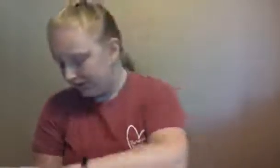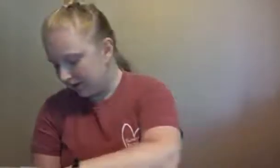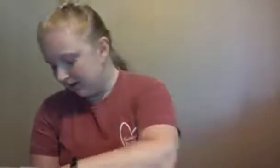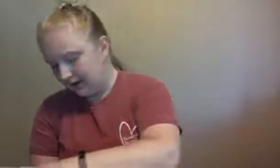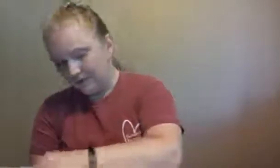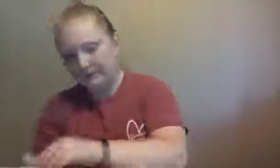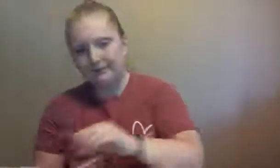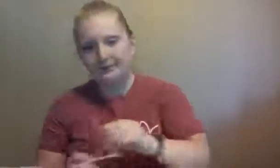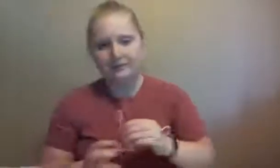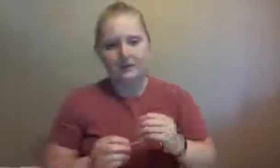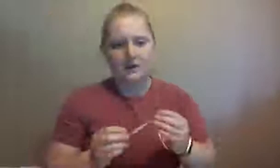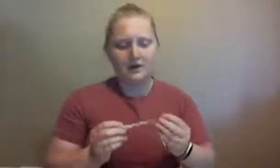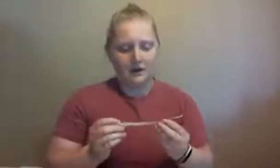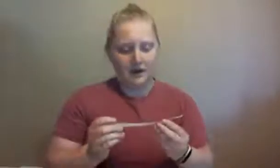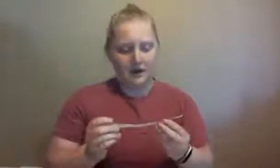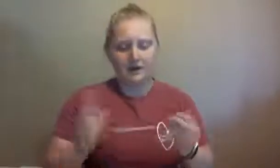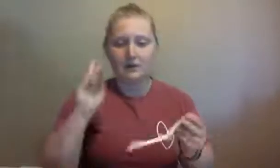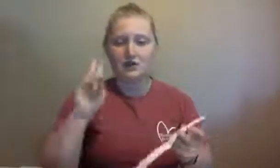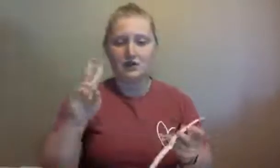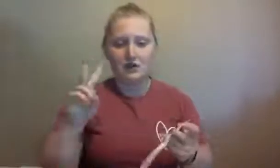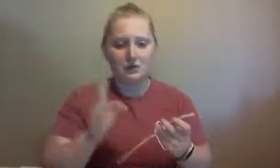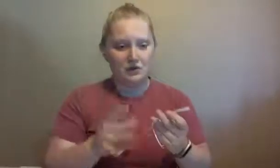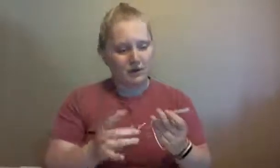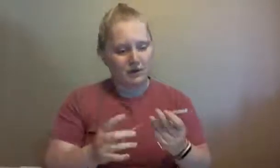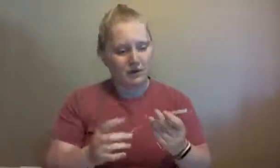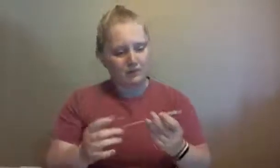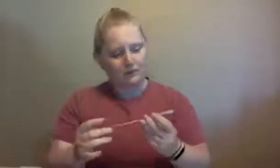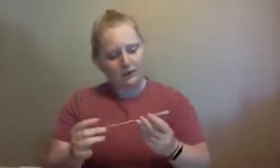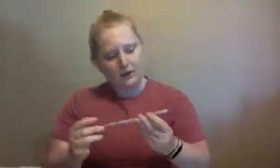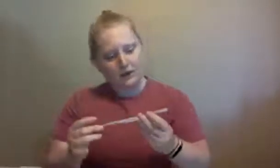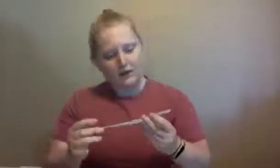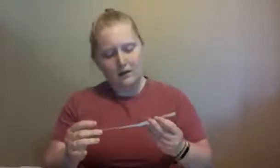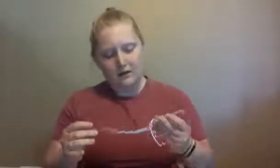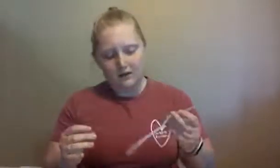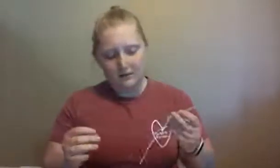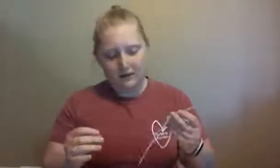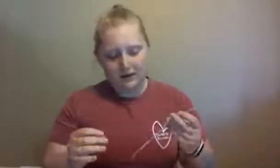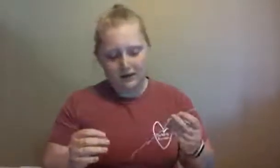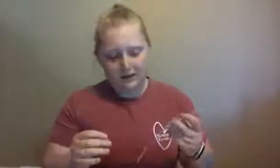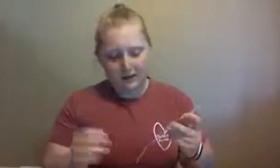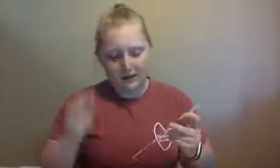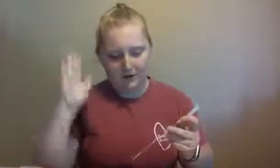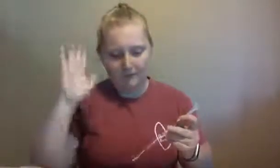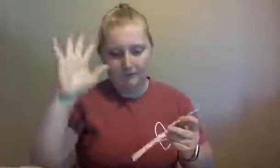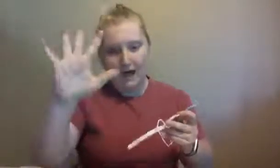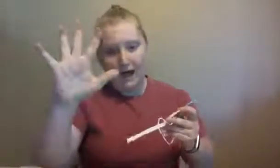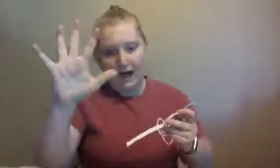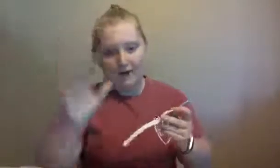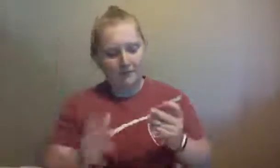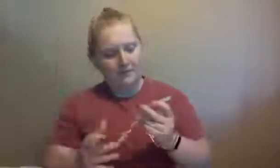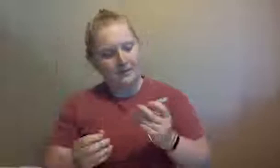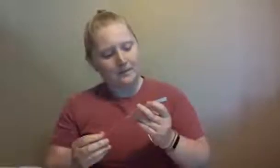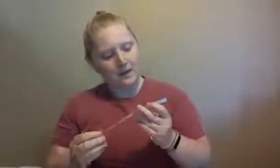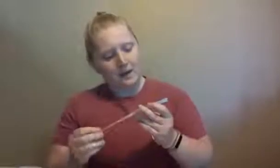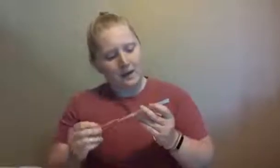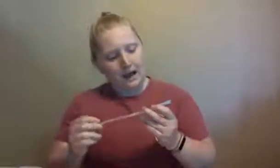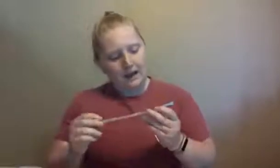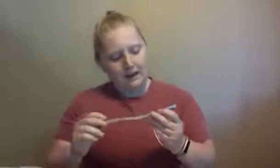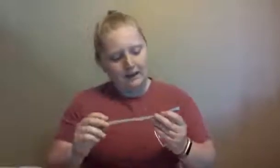Let's see. So now you have 2 that you know. So this one is number 5. I like to